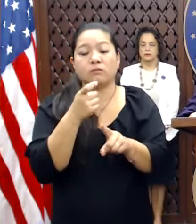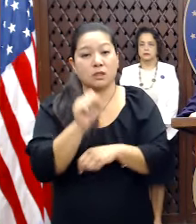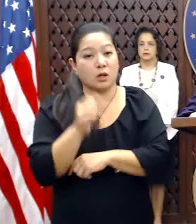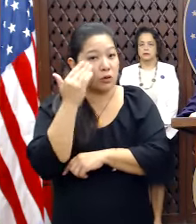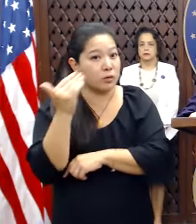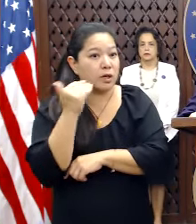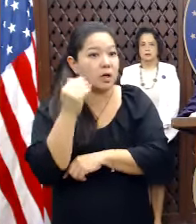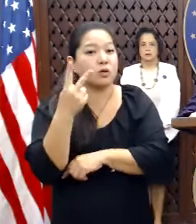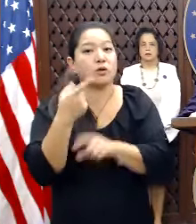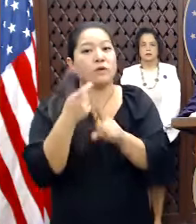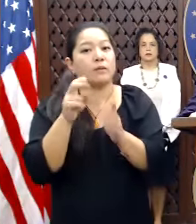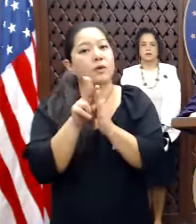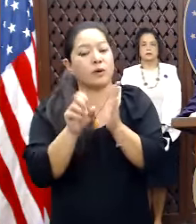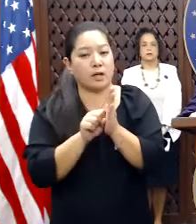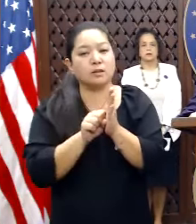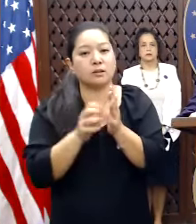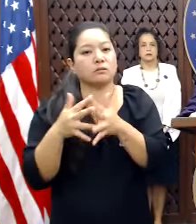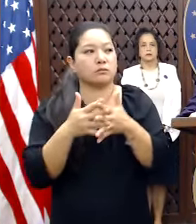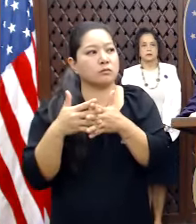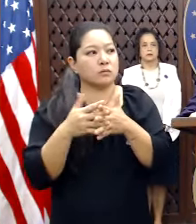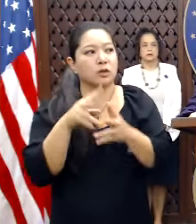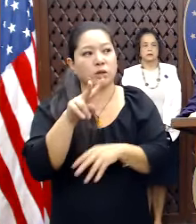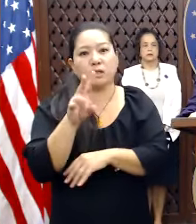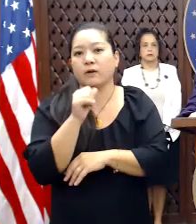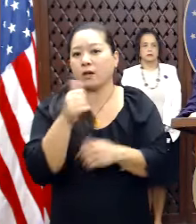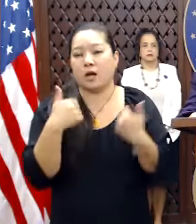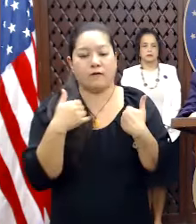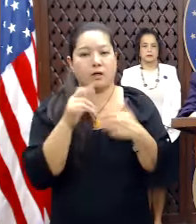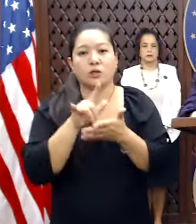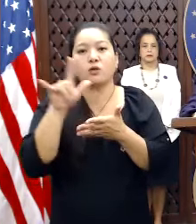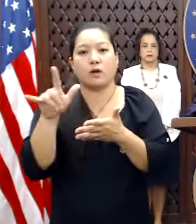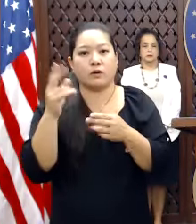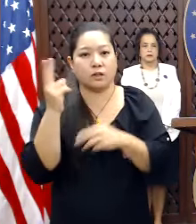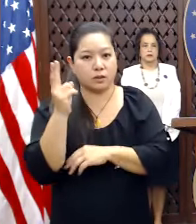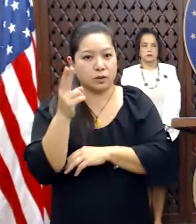and 2 from the US mainland. 27 did not have any travel history.